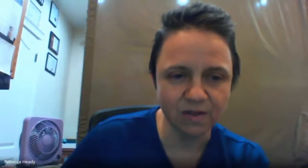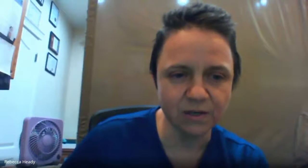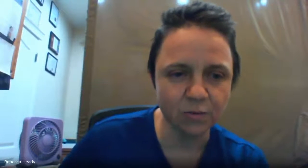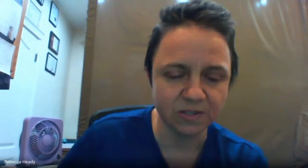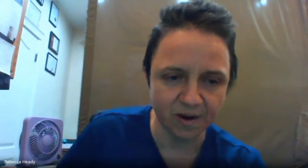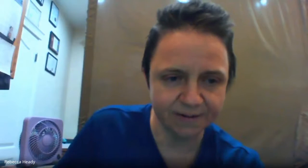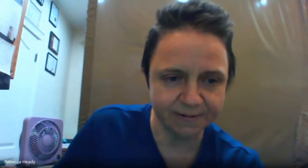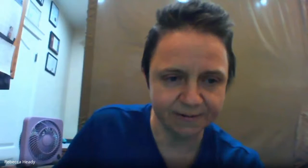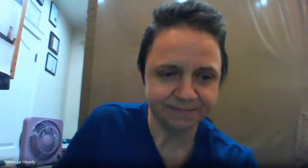respond.